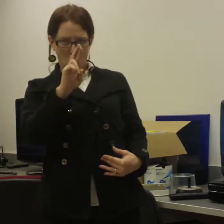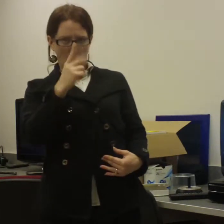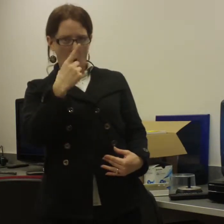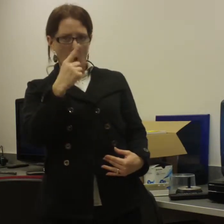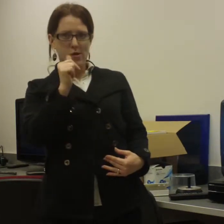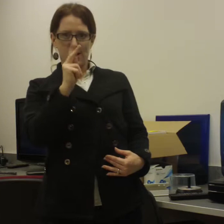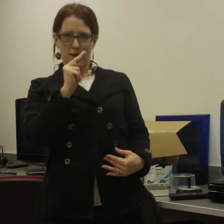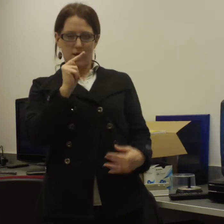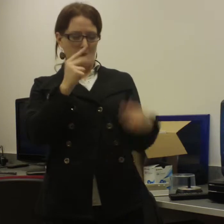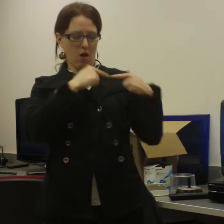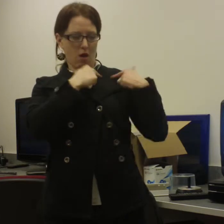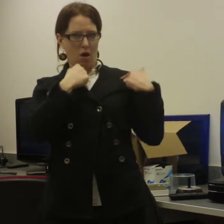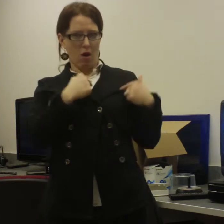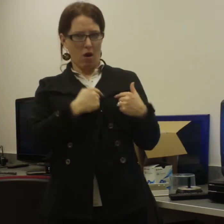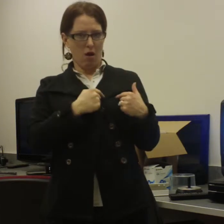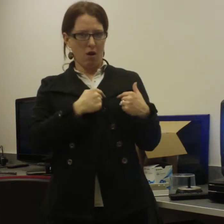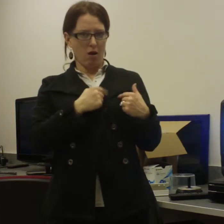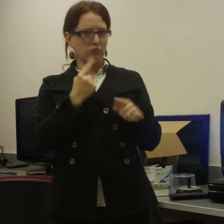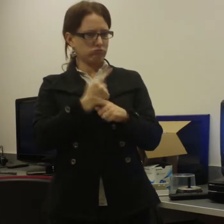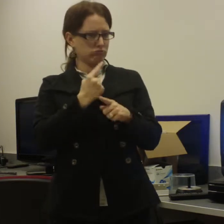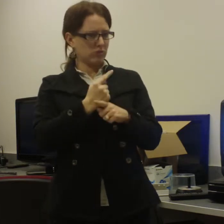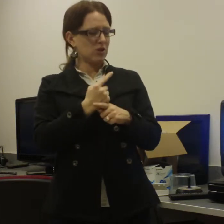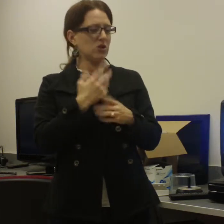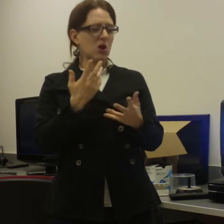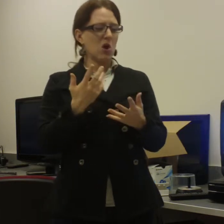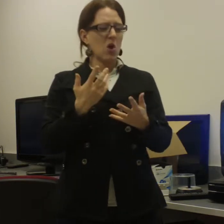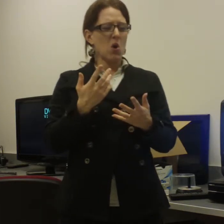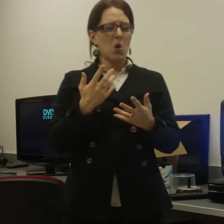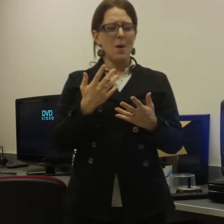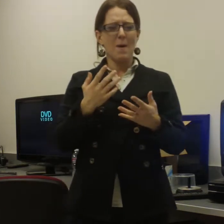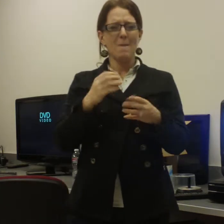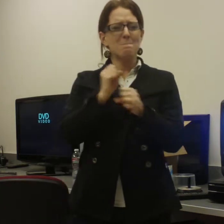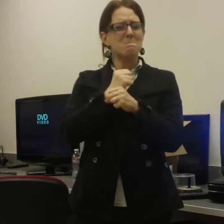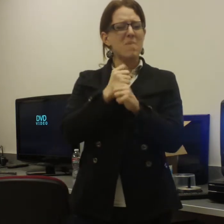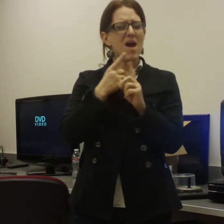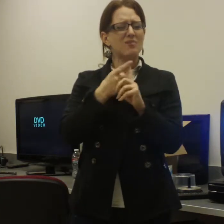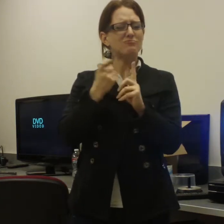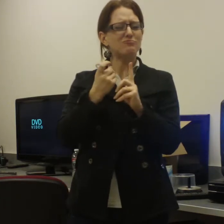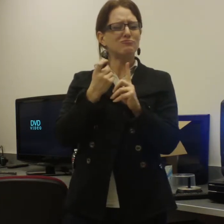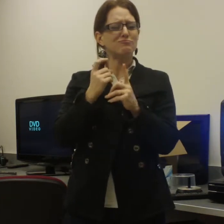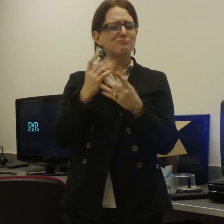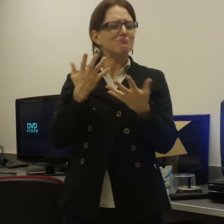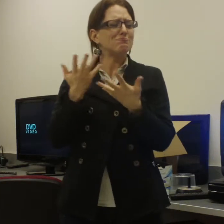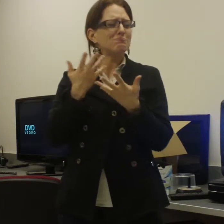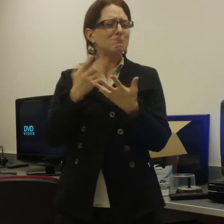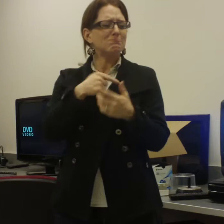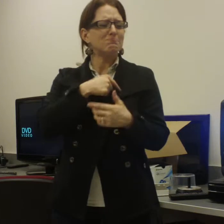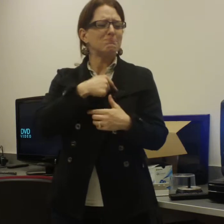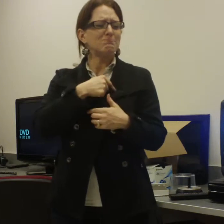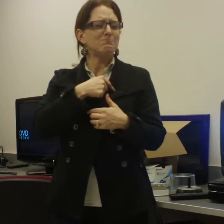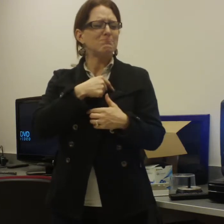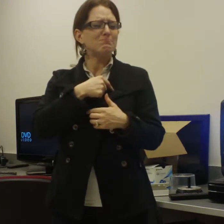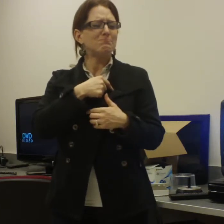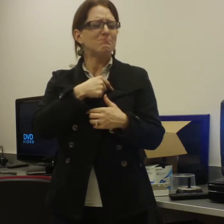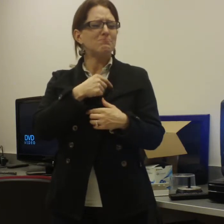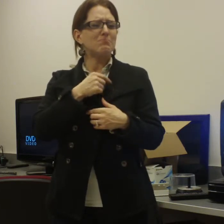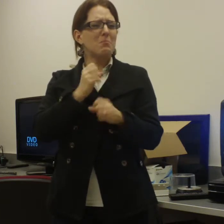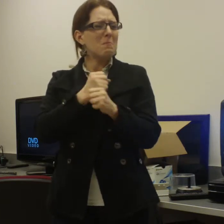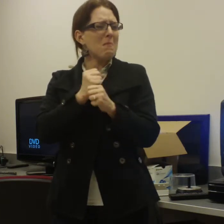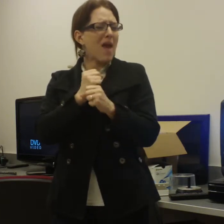say, what kind of material is the heart made from? What kind of material is the heart made from? Let's see some